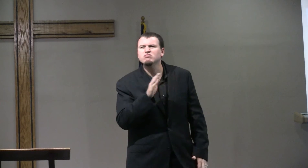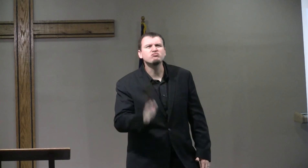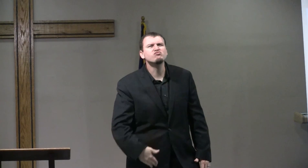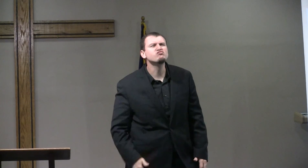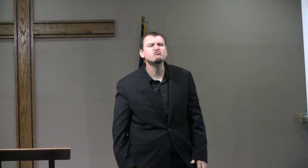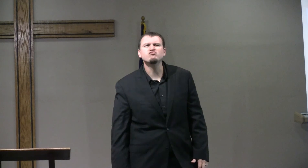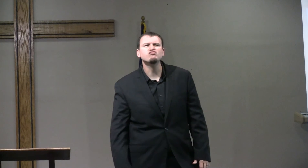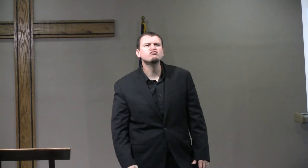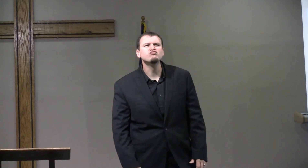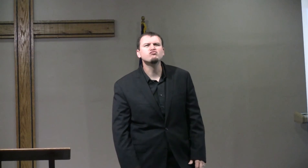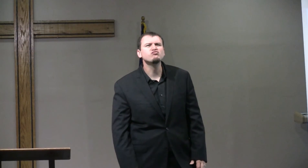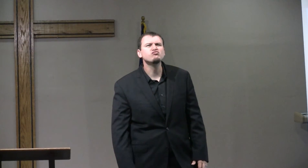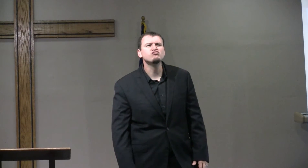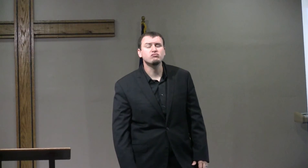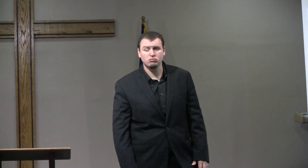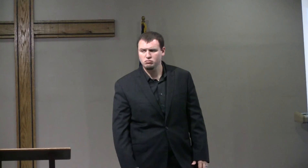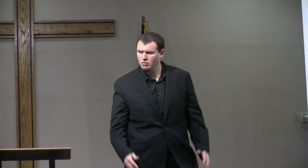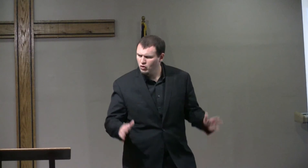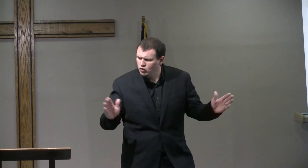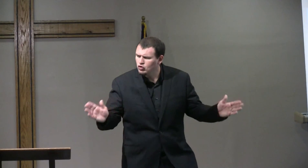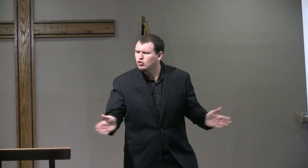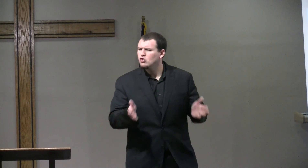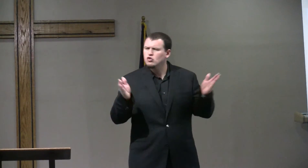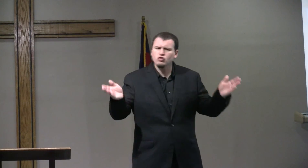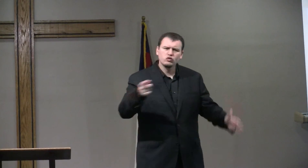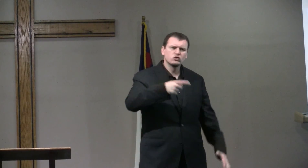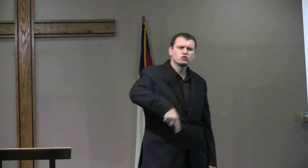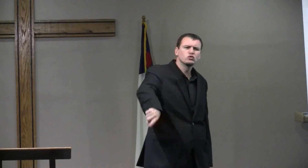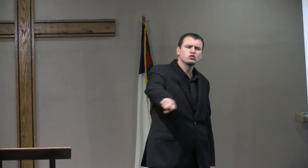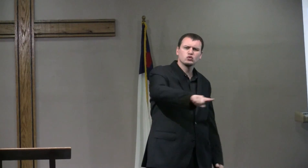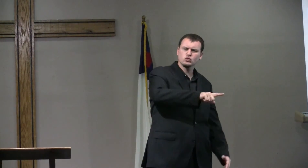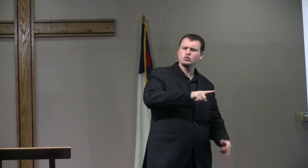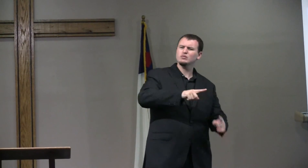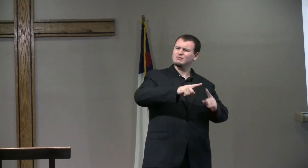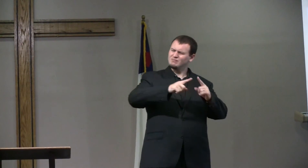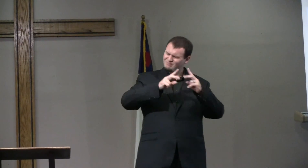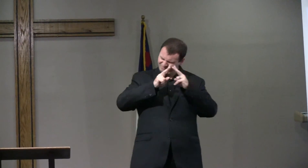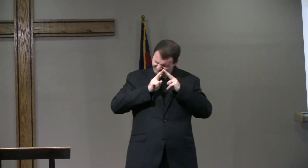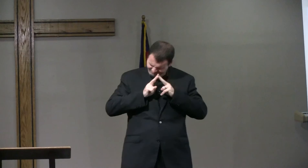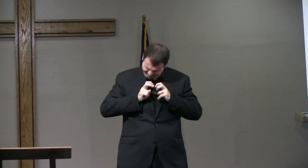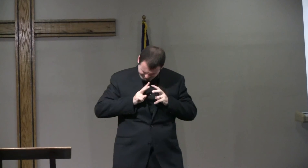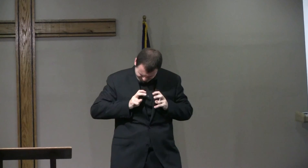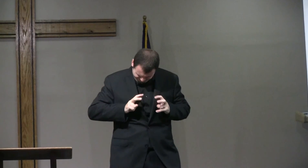I've never experienced this new life. Well, I encourage you